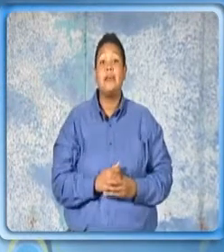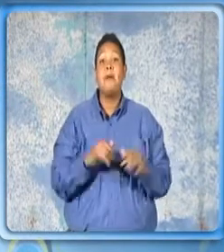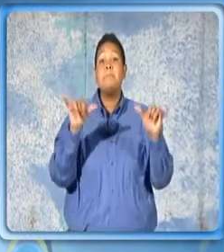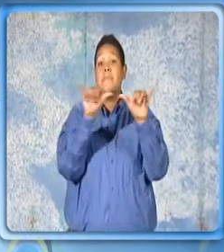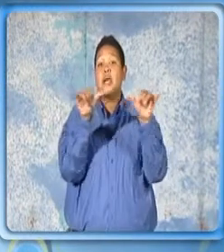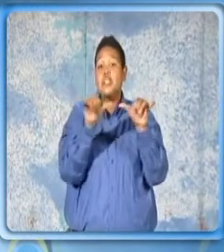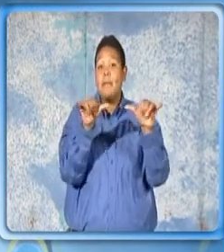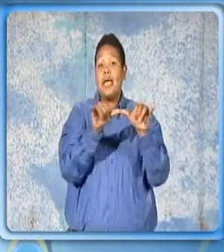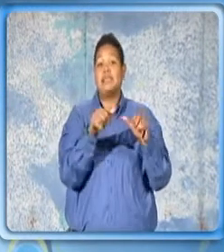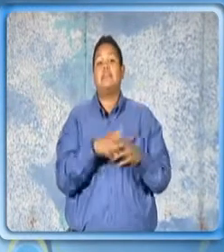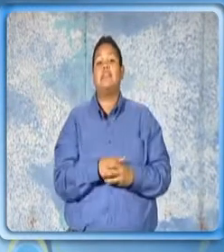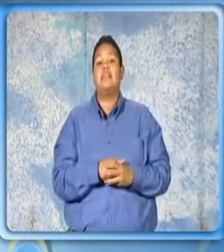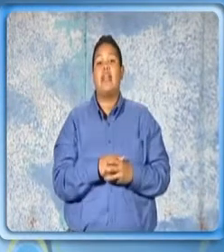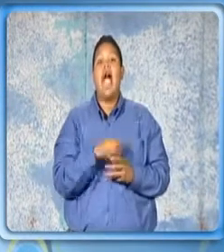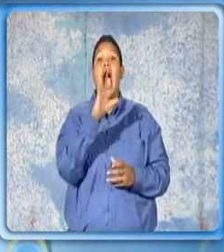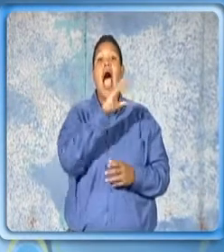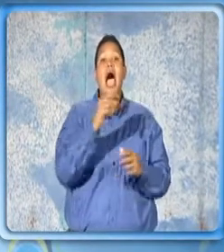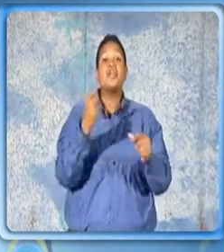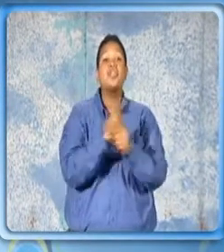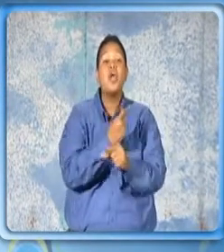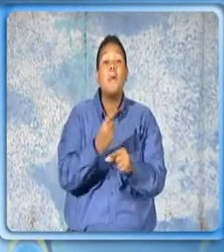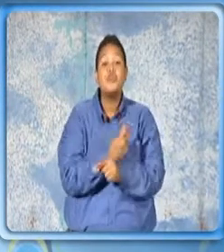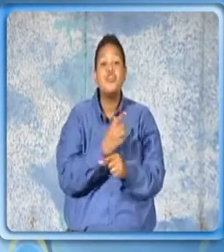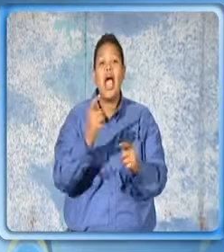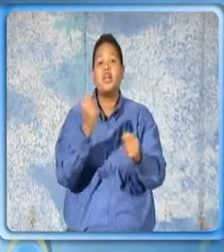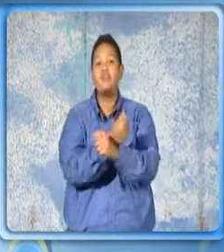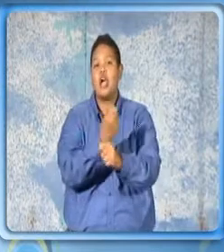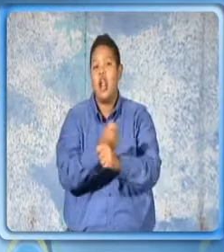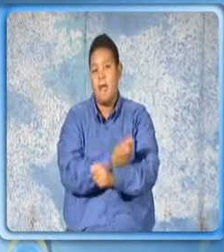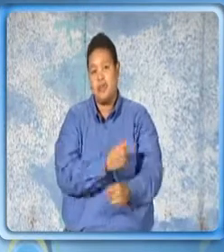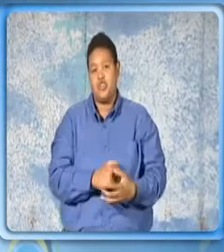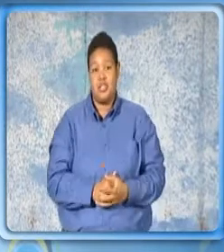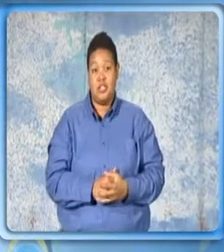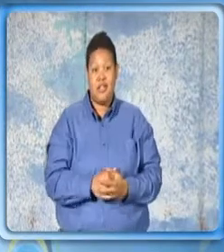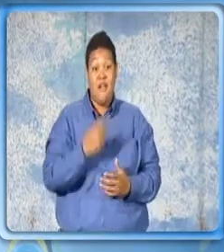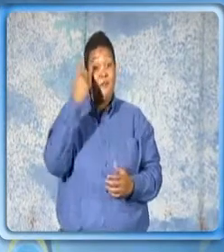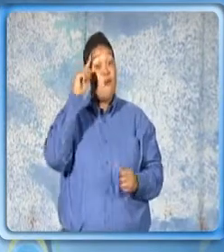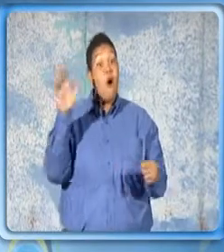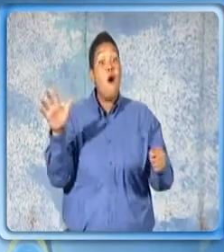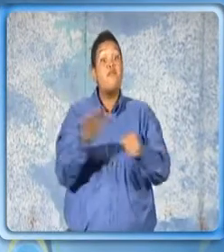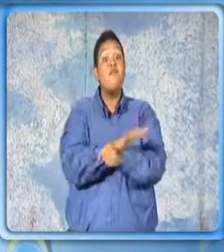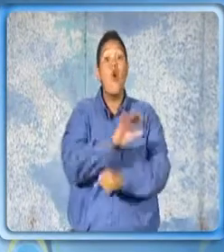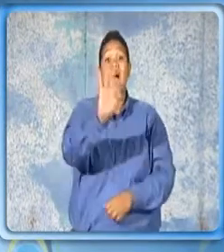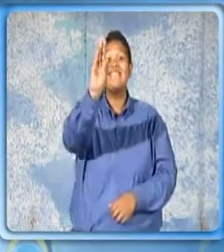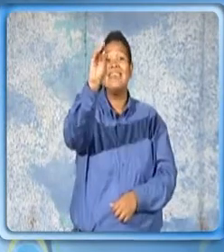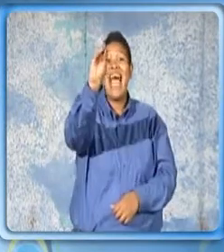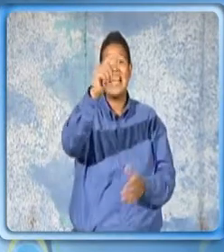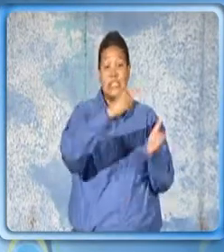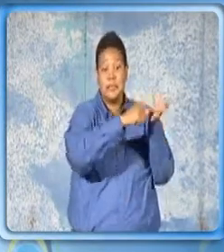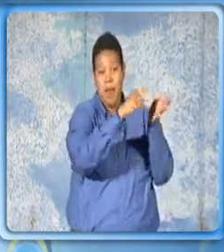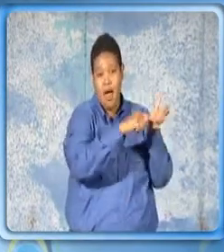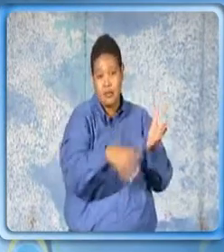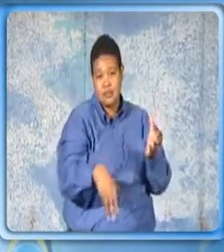measurement, and geometry and trigonometry for a maximum of 90 marks.